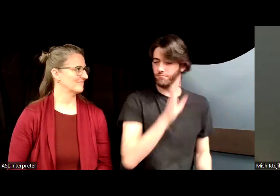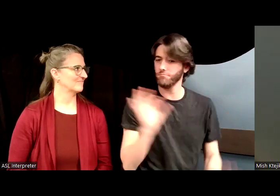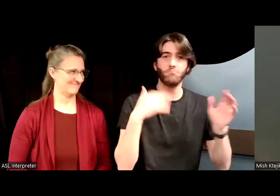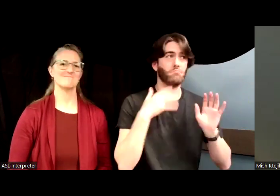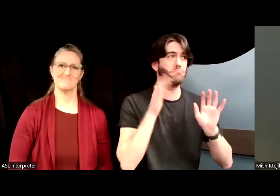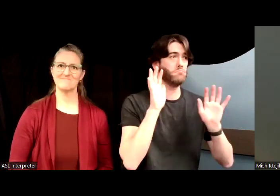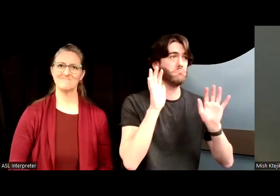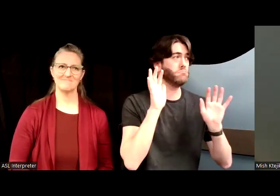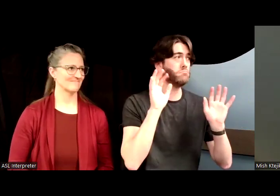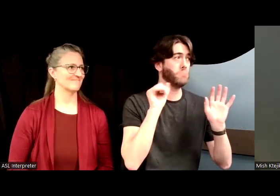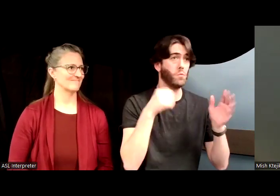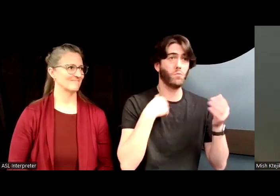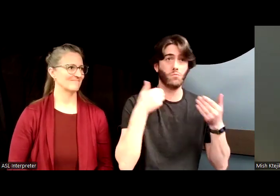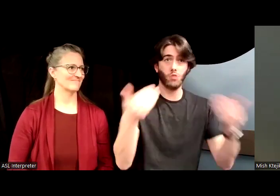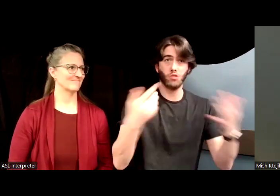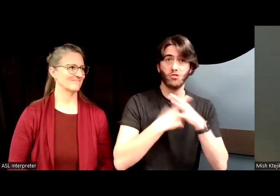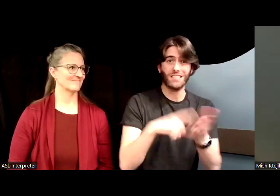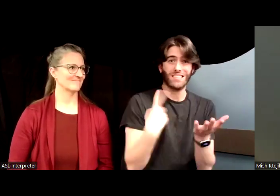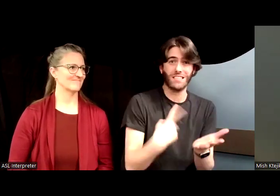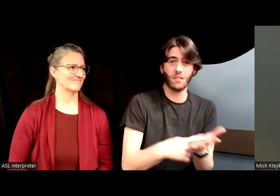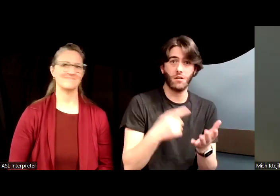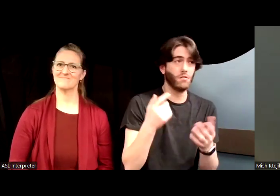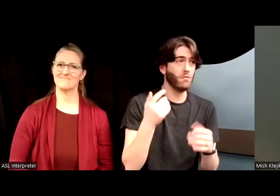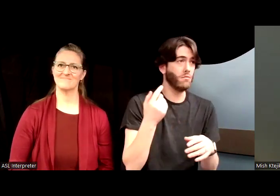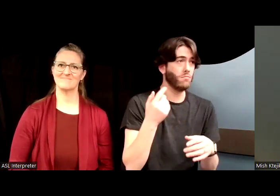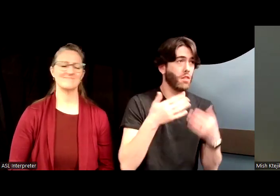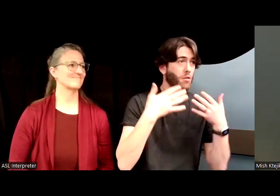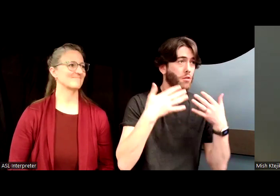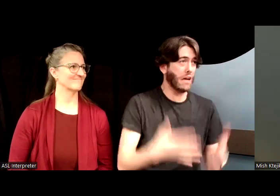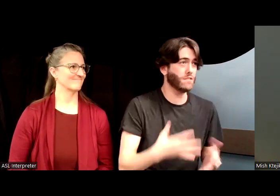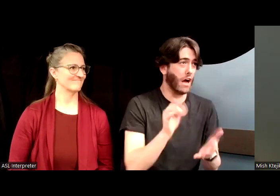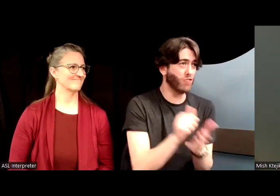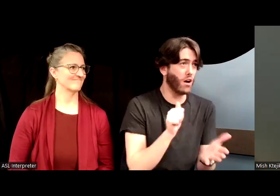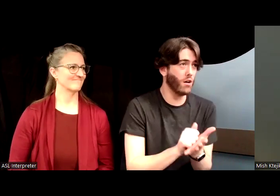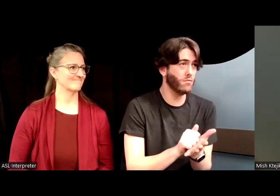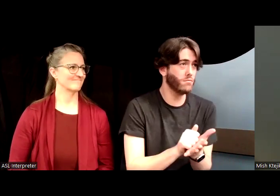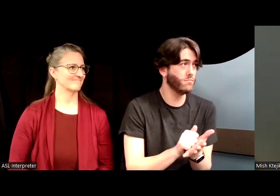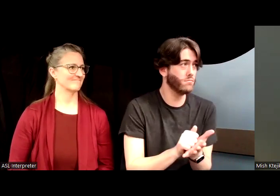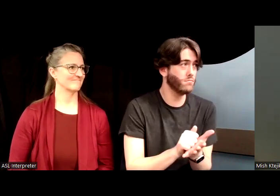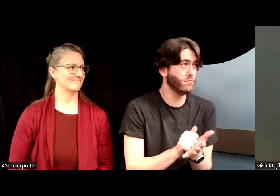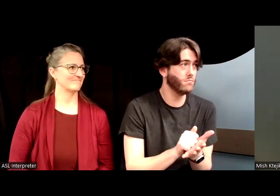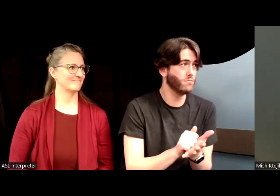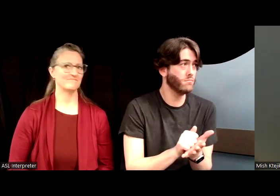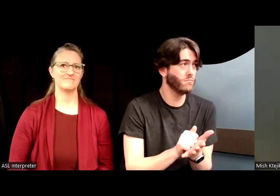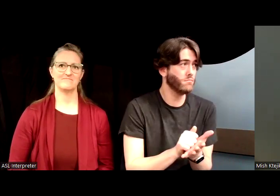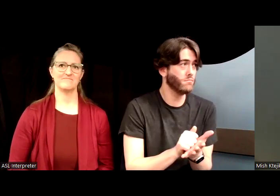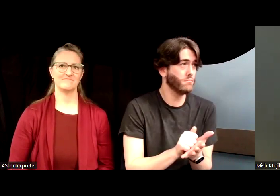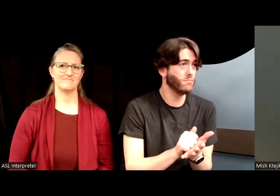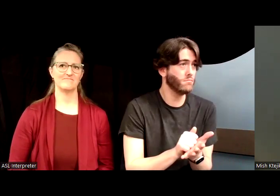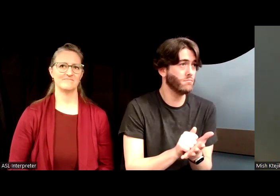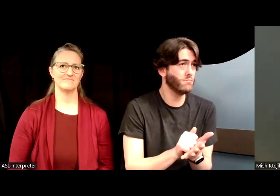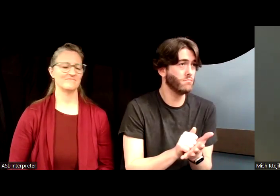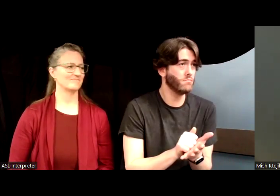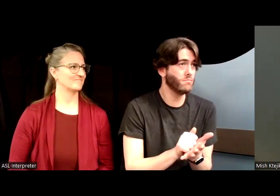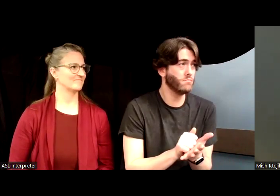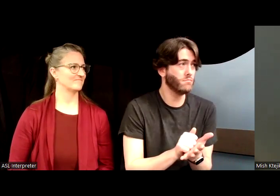Eric, you said second, okay, so go ahead and start a discussion. So with the rest of the agenda,